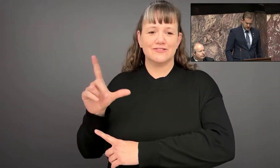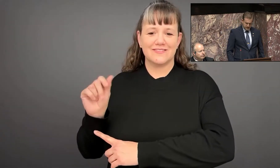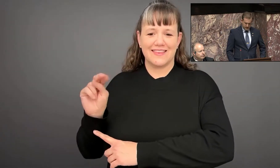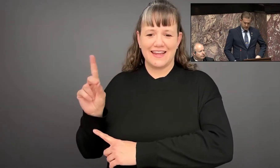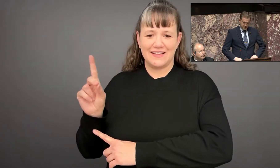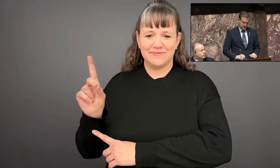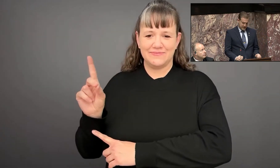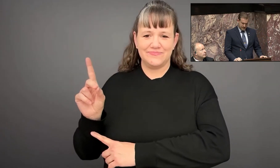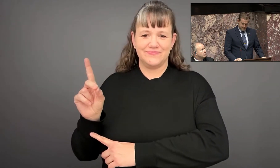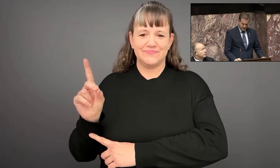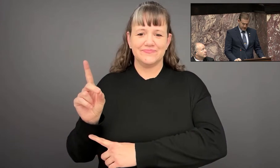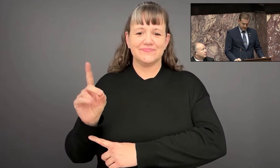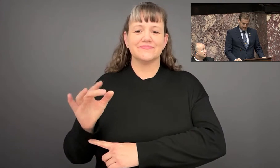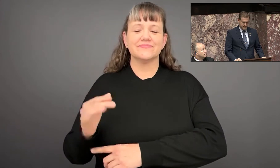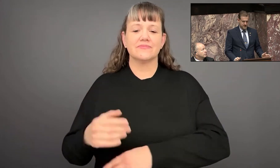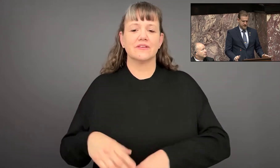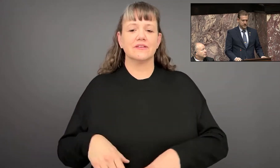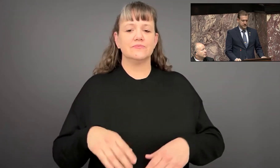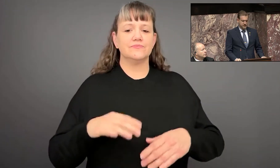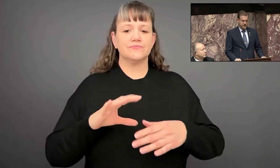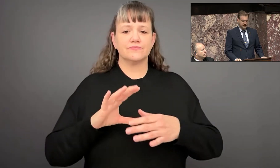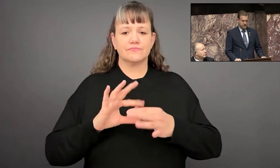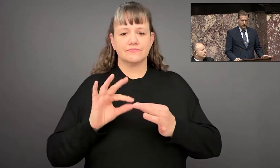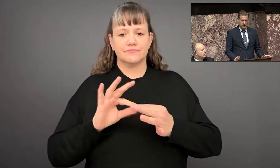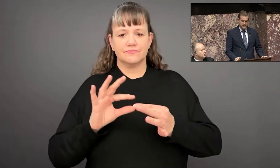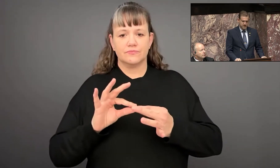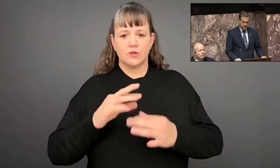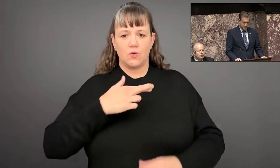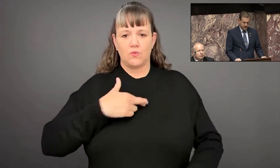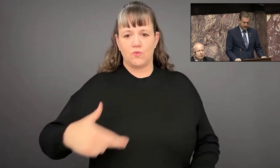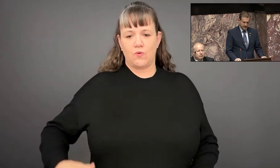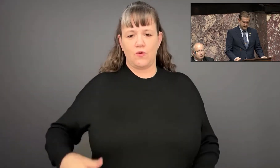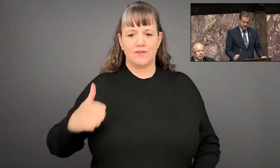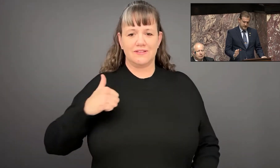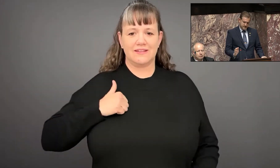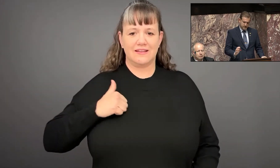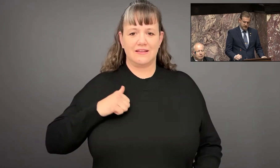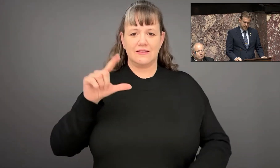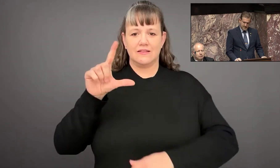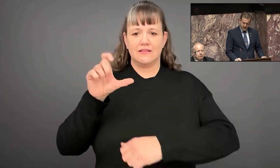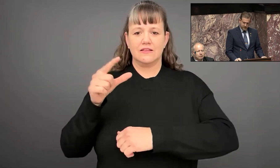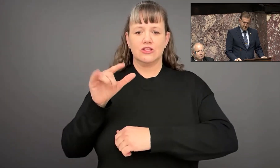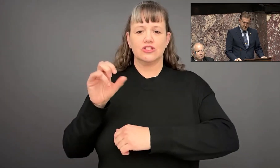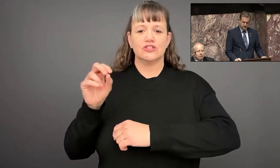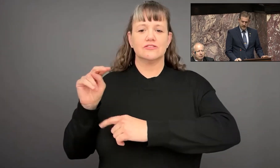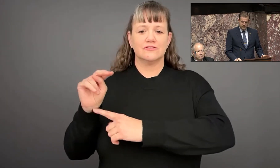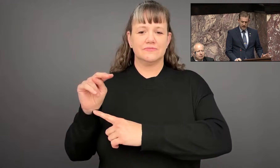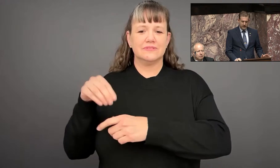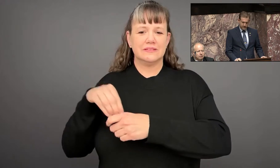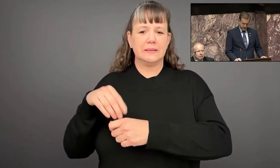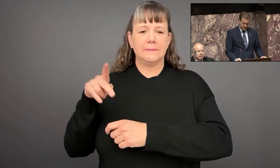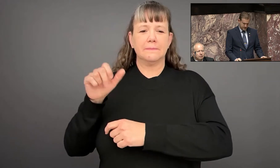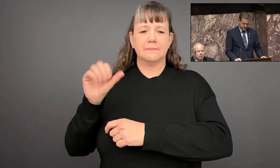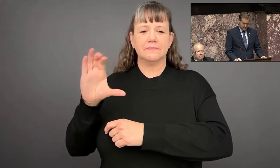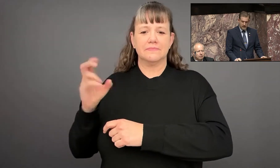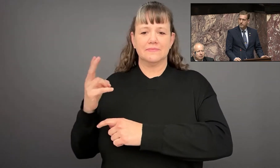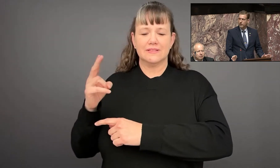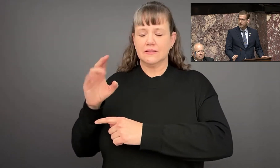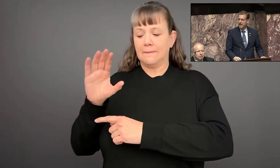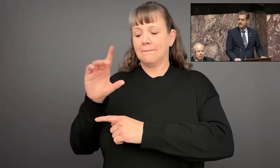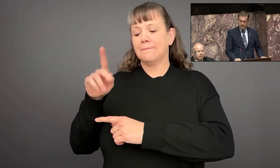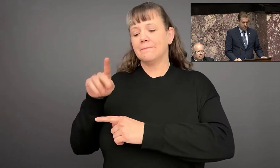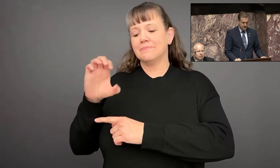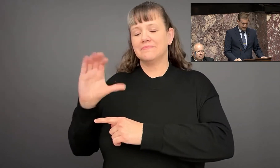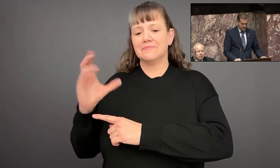Canadian Legion in Peachland. This institution is more than just a building. It's a symbol of the sacrifices made by our veterans,